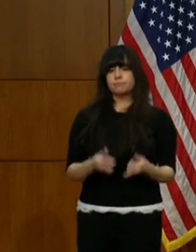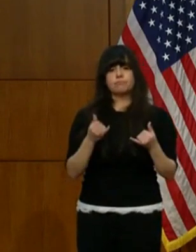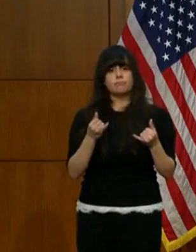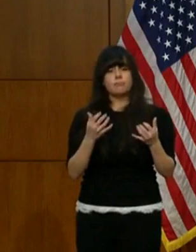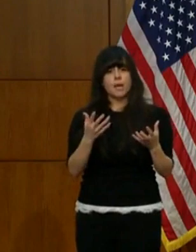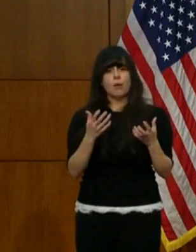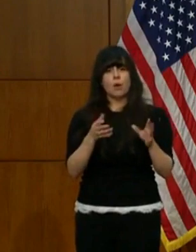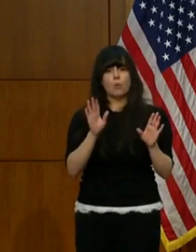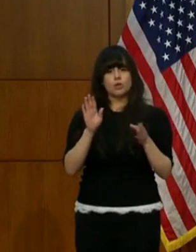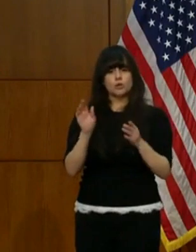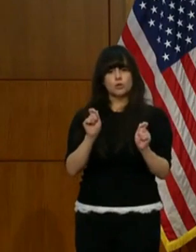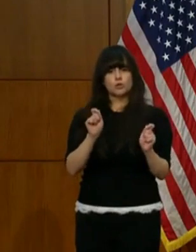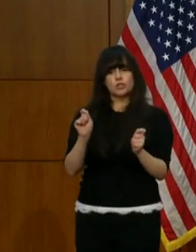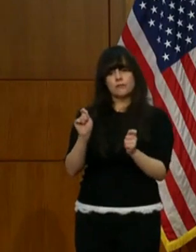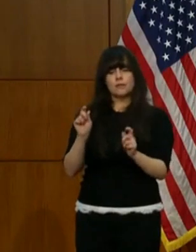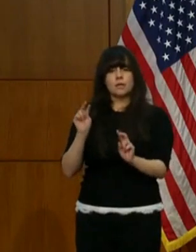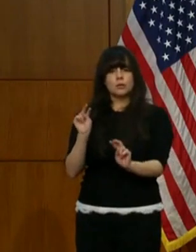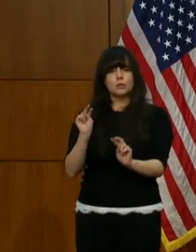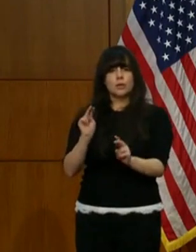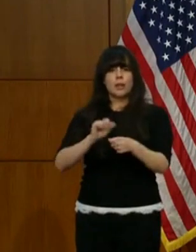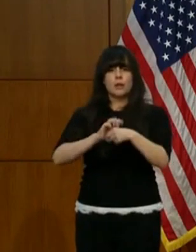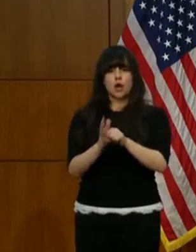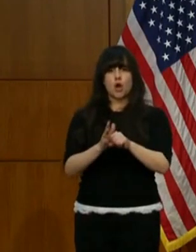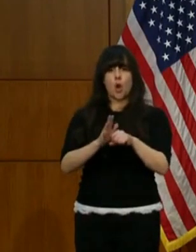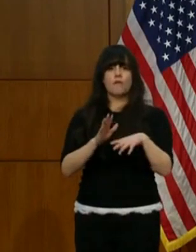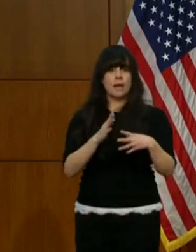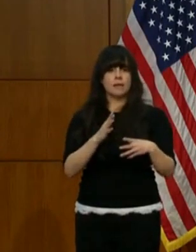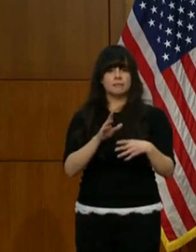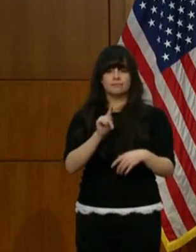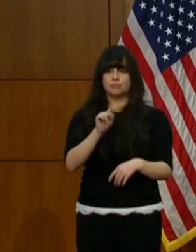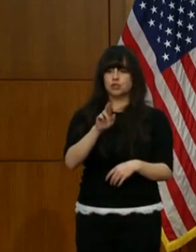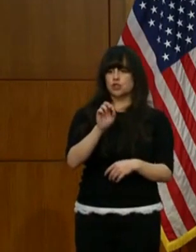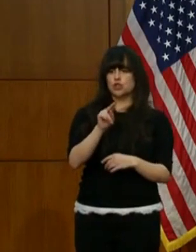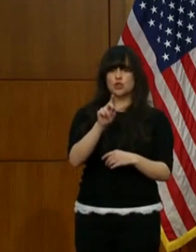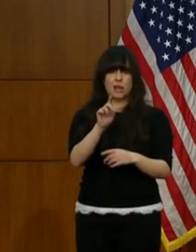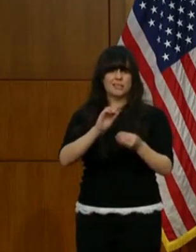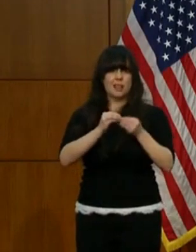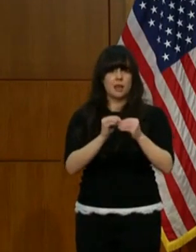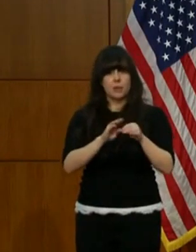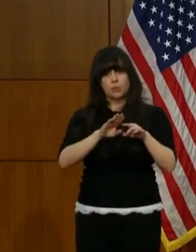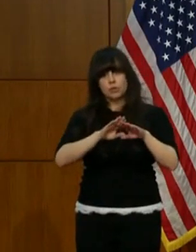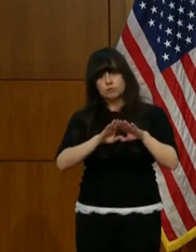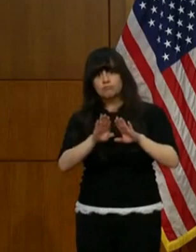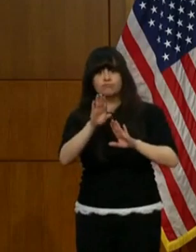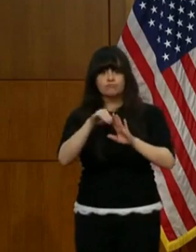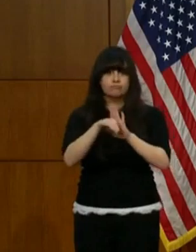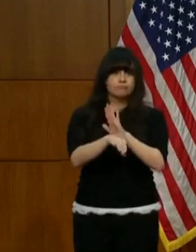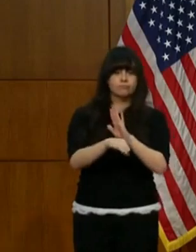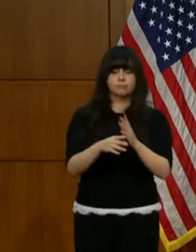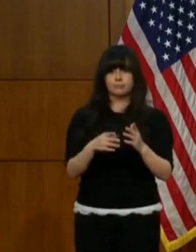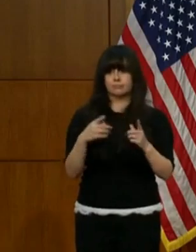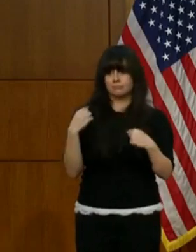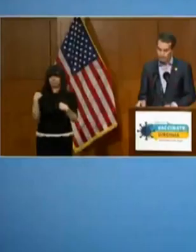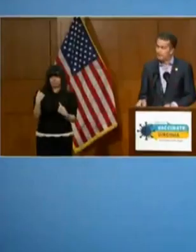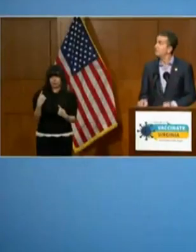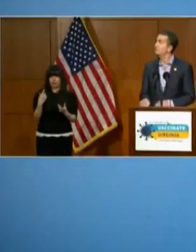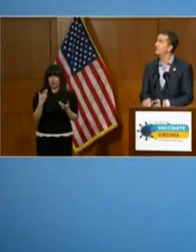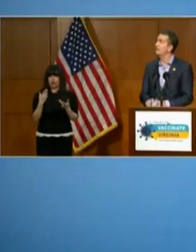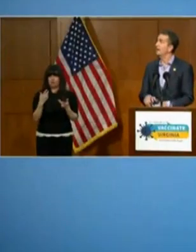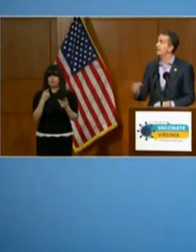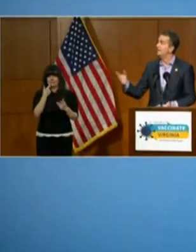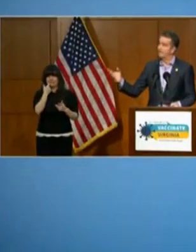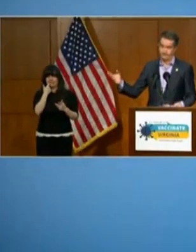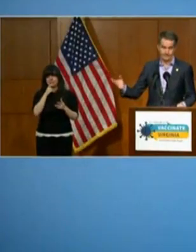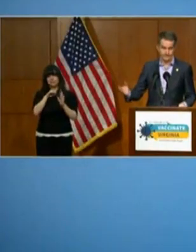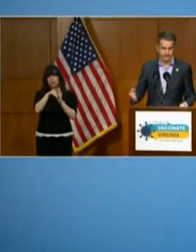trends. I mentioned earlier that our cases are trending down, and that is great news. So you can see